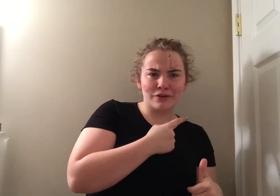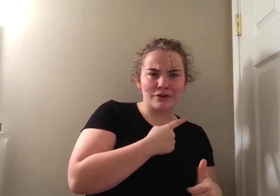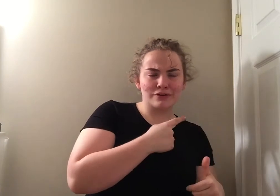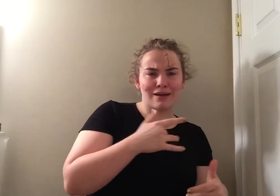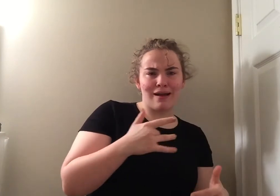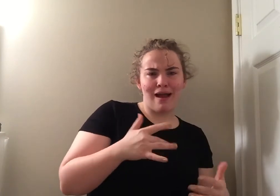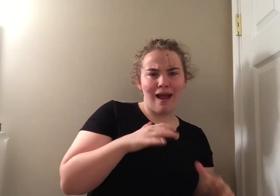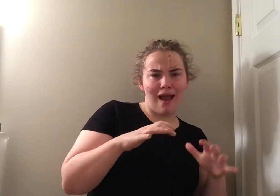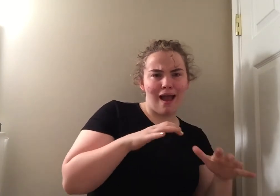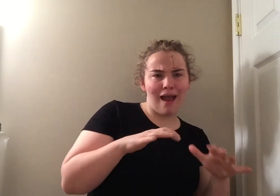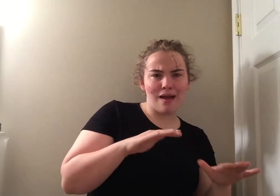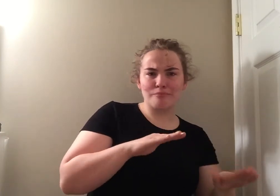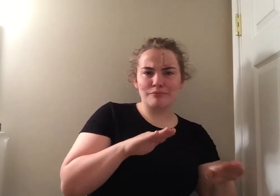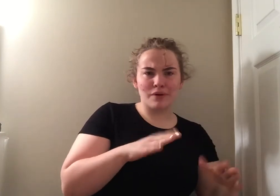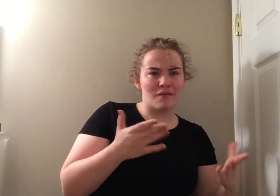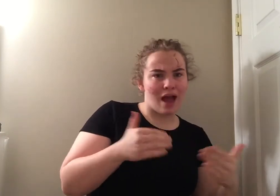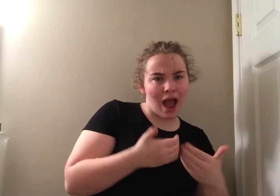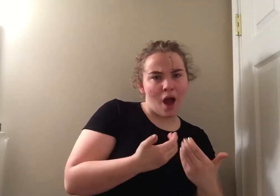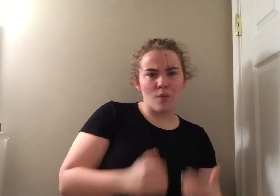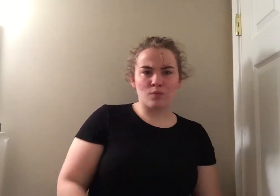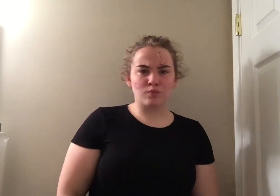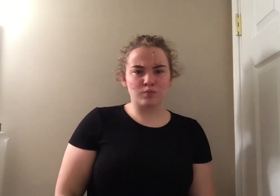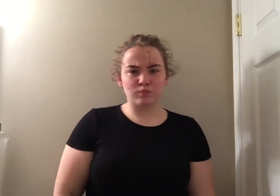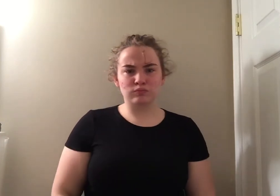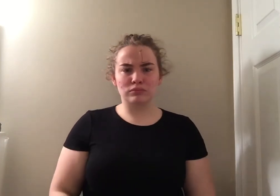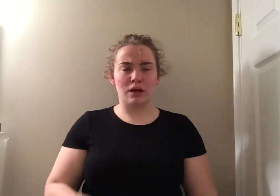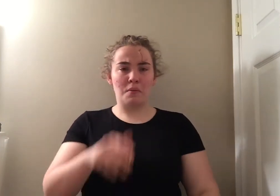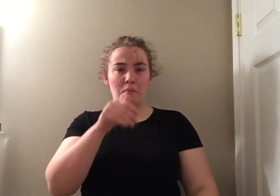jelly. Teach. Okay.